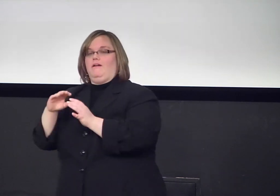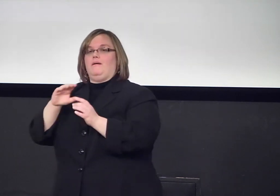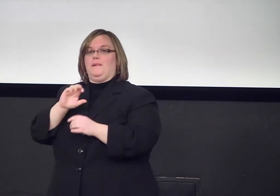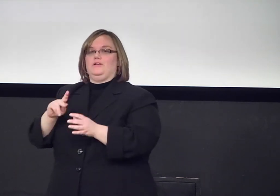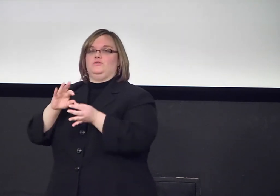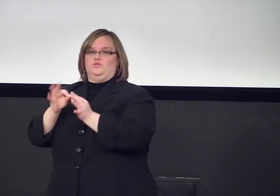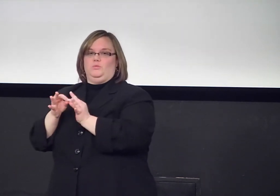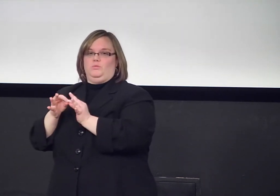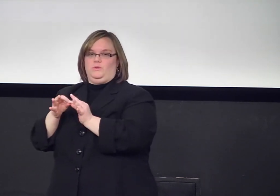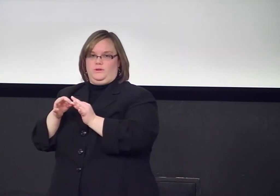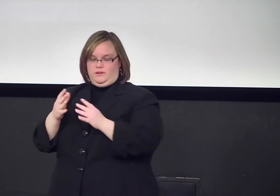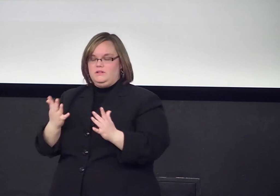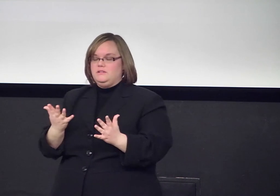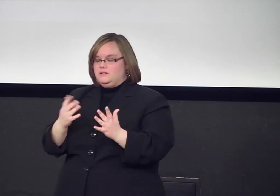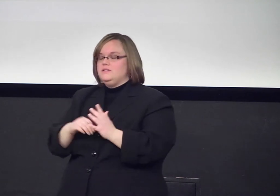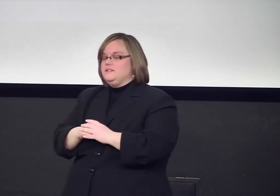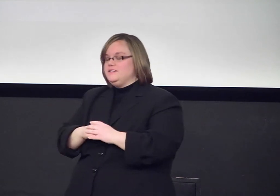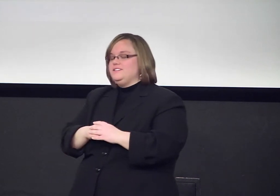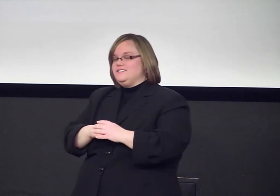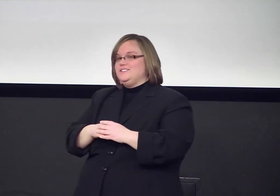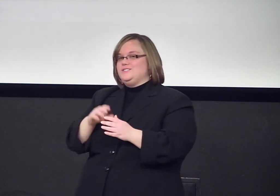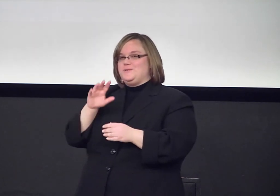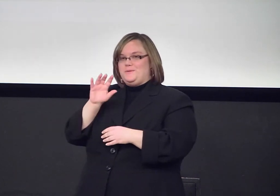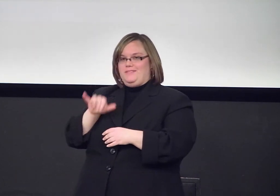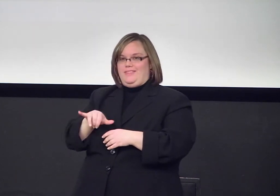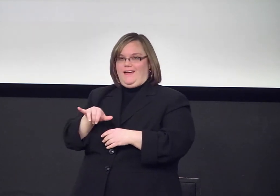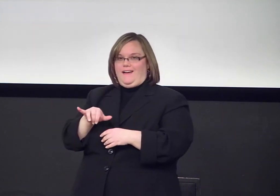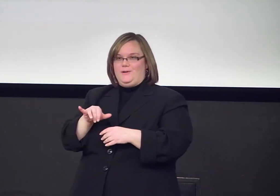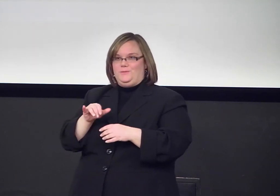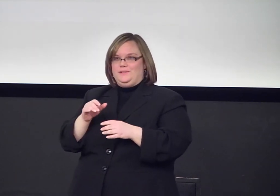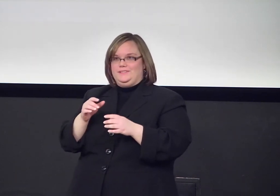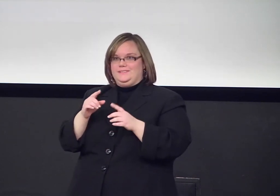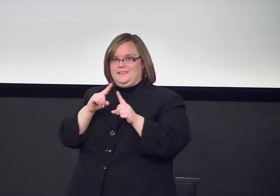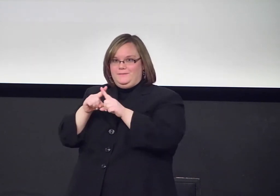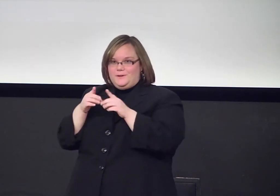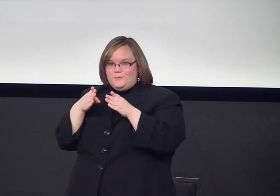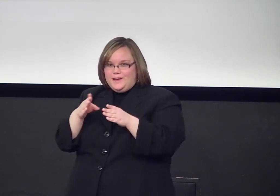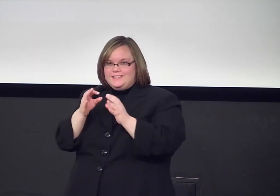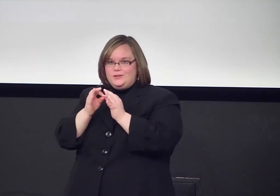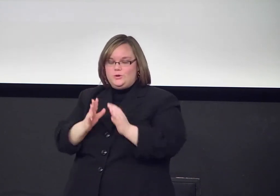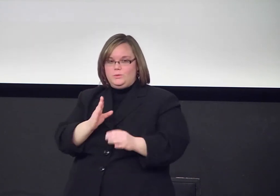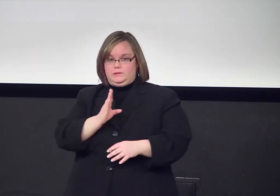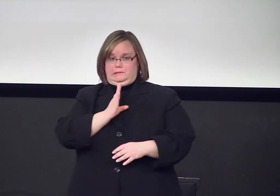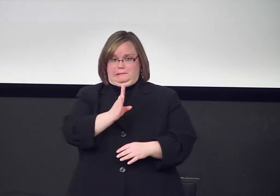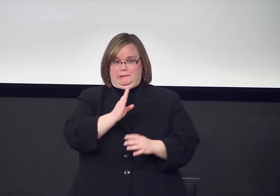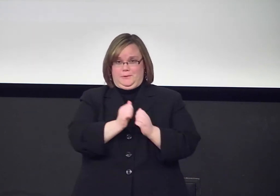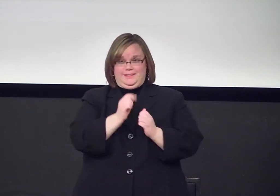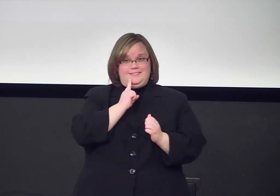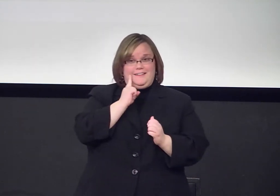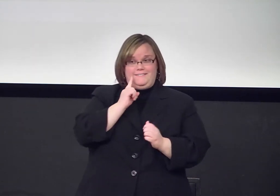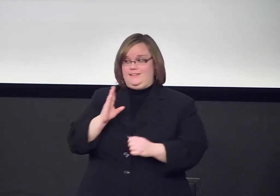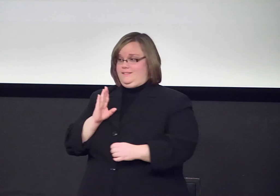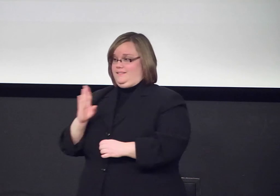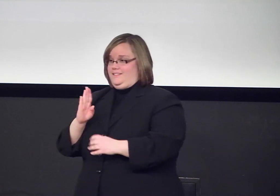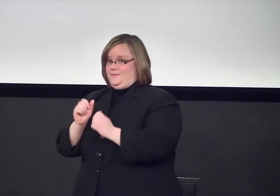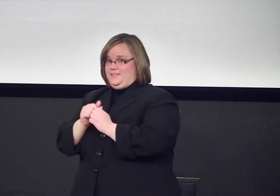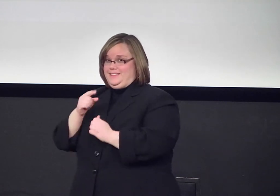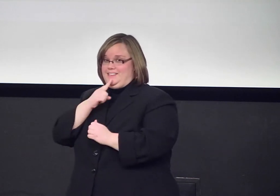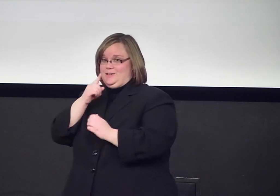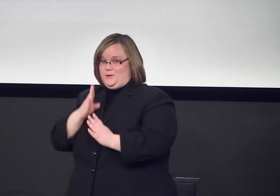inform them when the video quality was clear, and used third